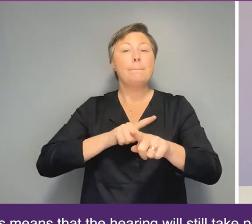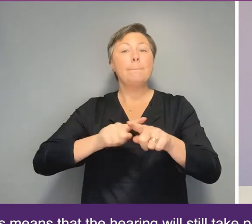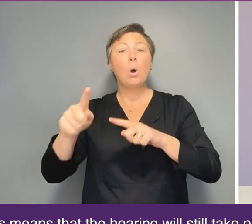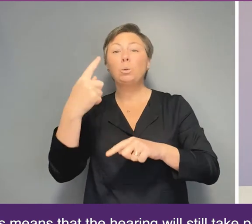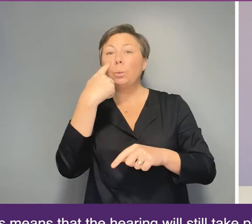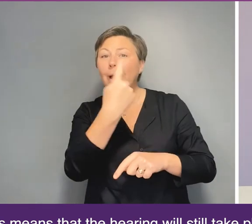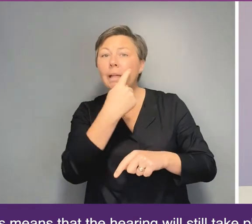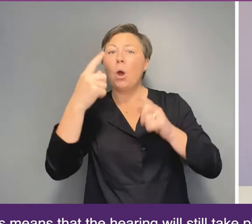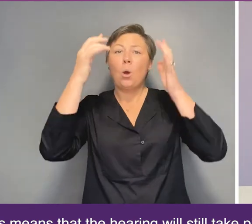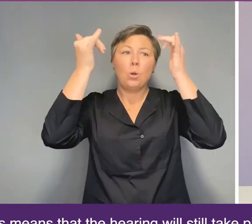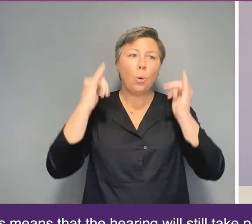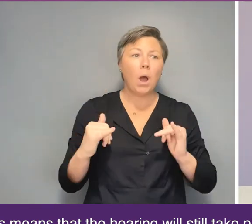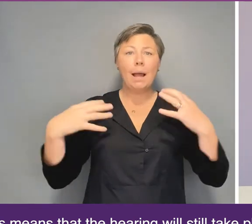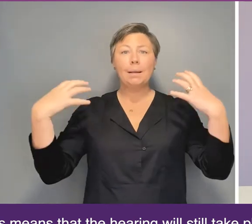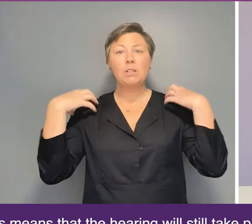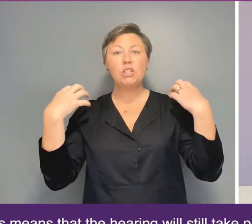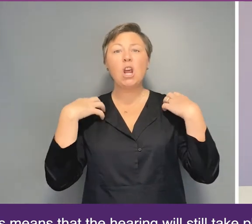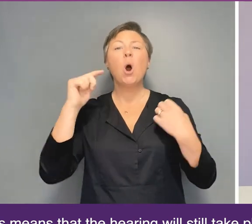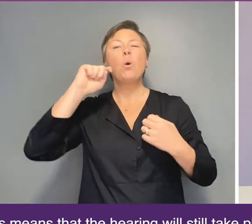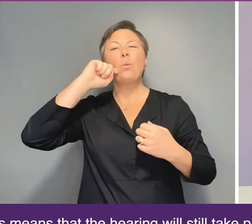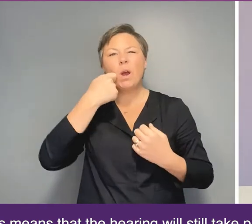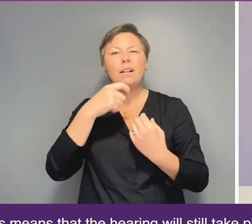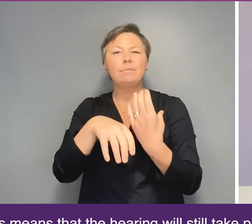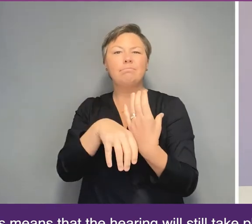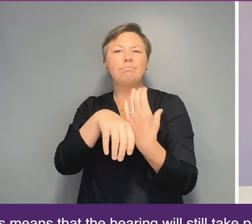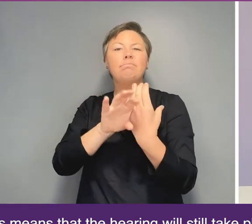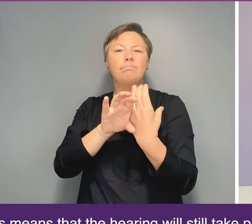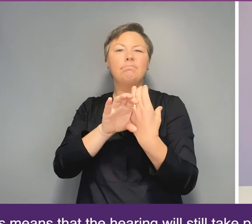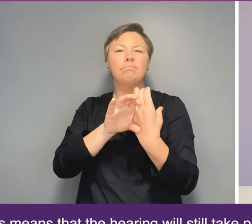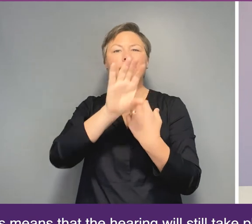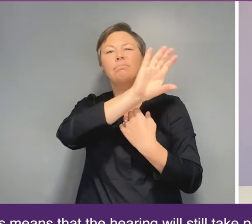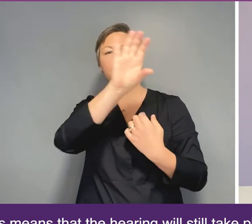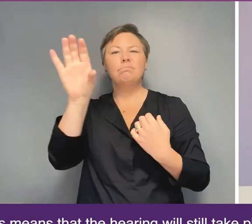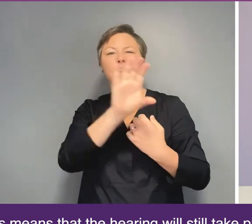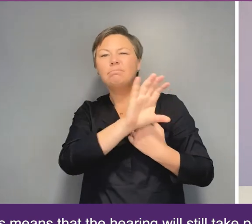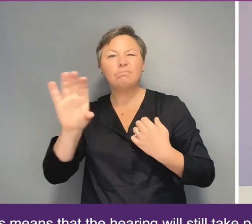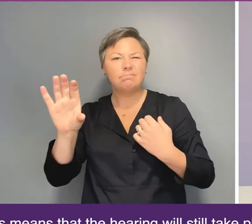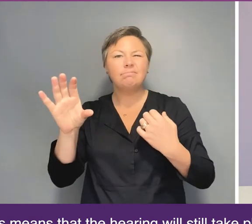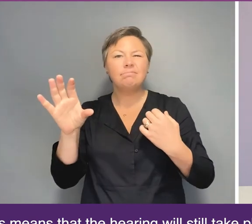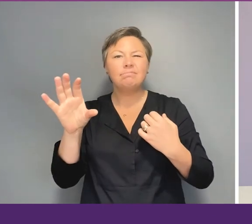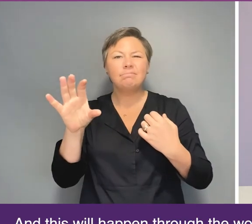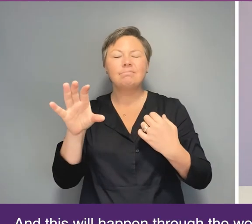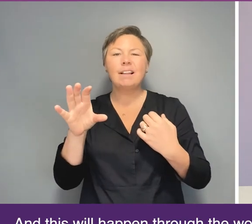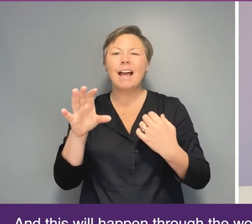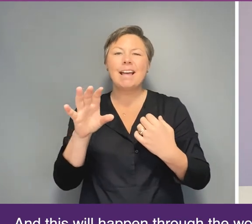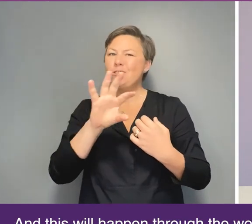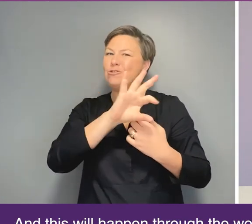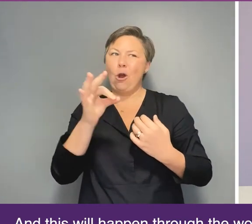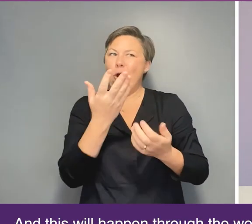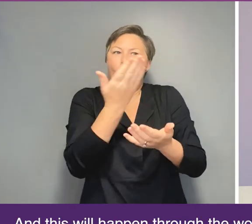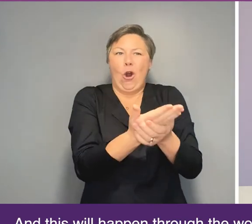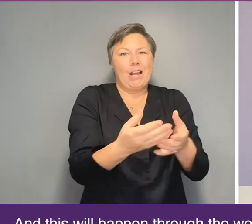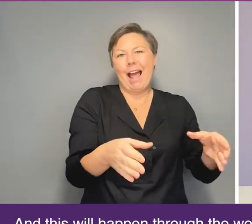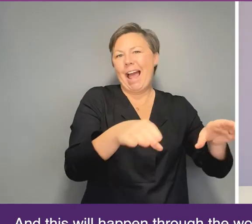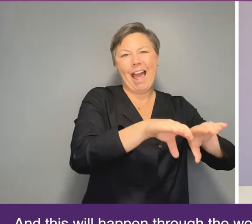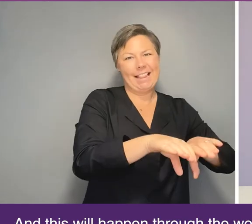the lawyers and the commissioners will participate from places away from Alice Springs and this will happen through the